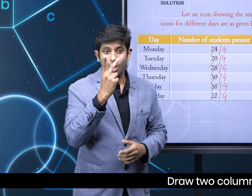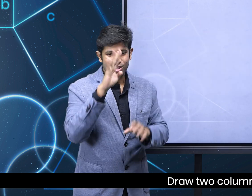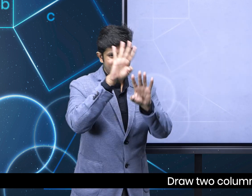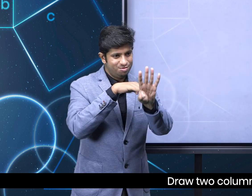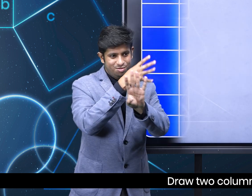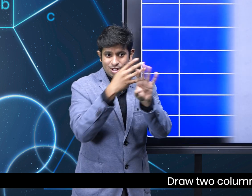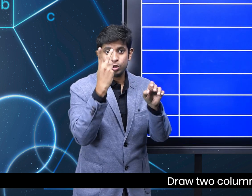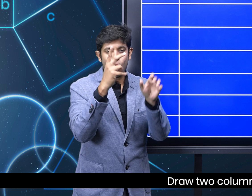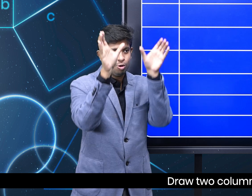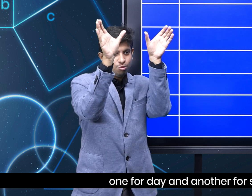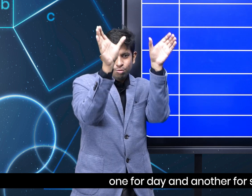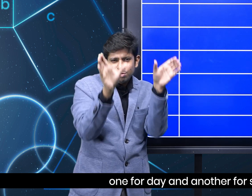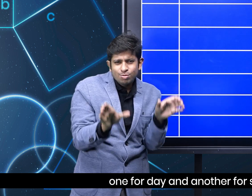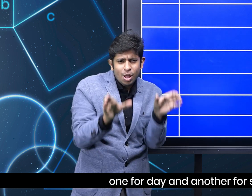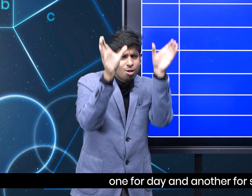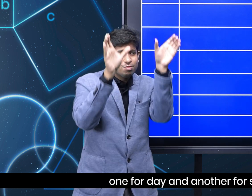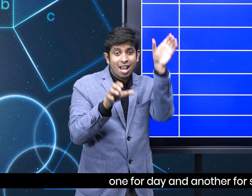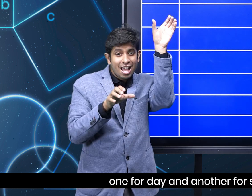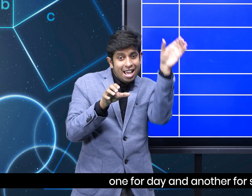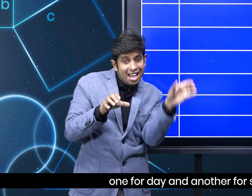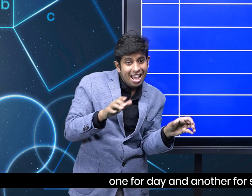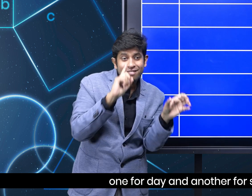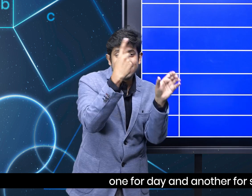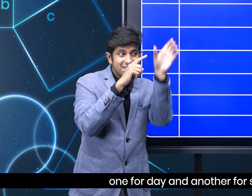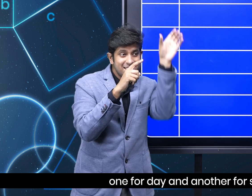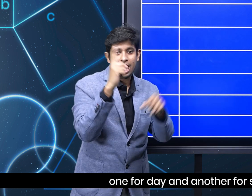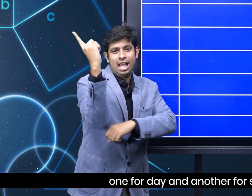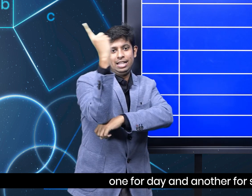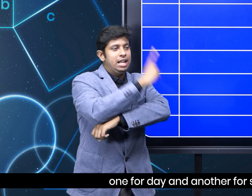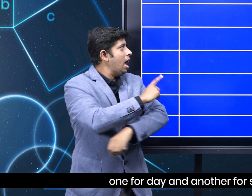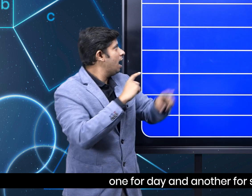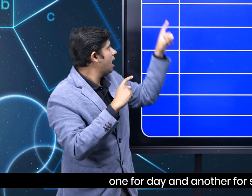Draw 2 columns, one for day and another for student icons.